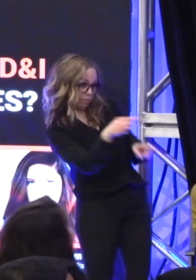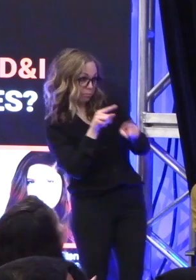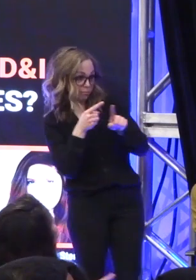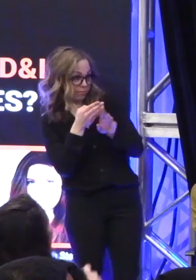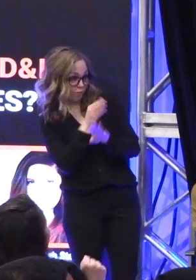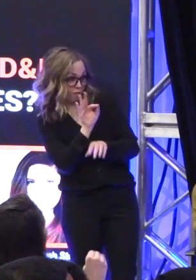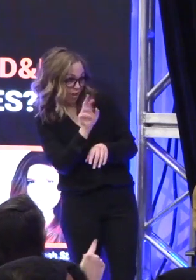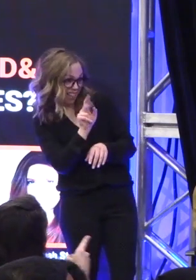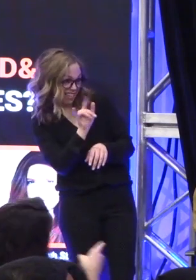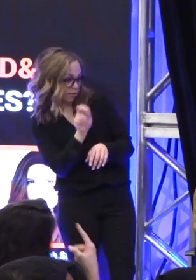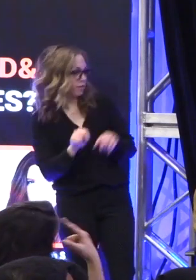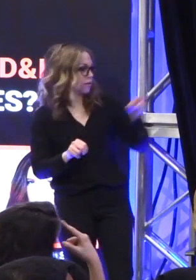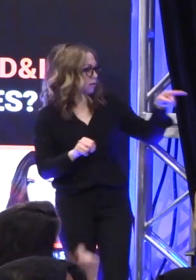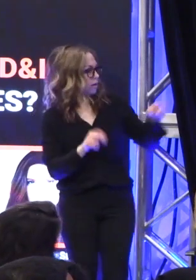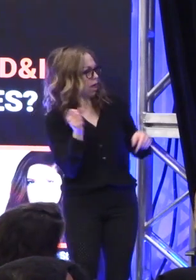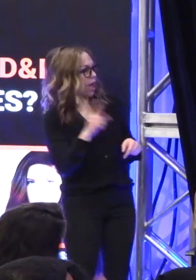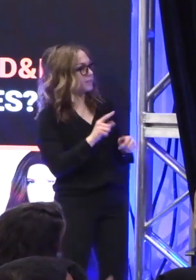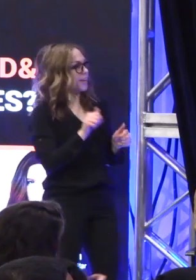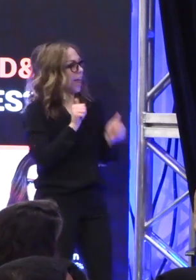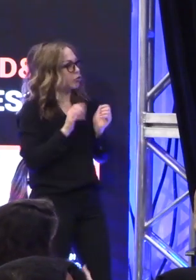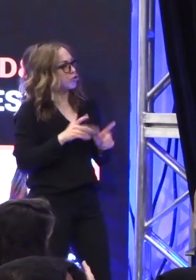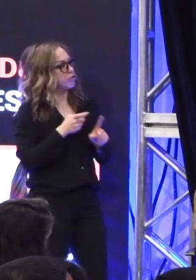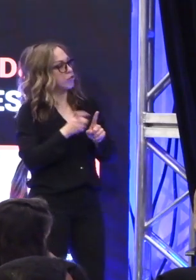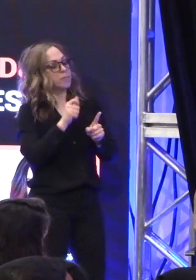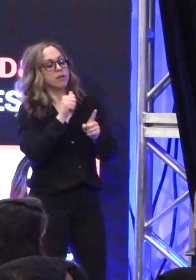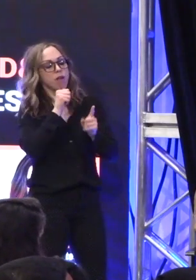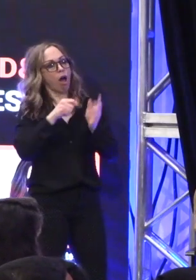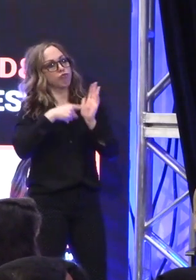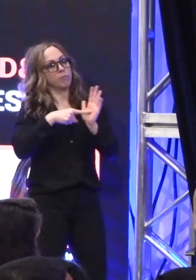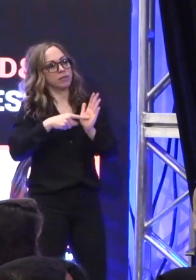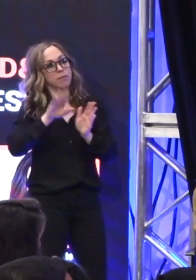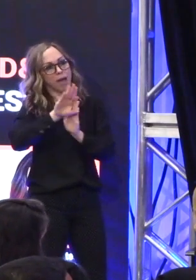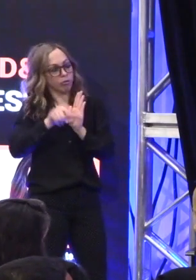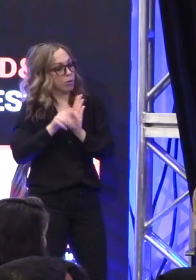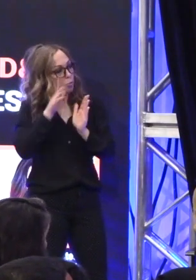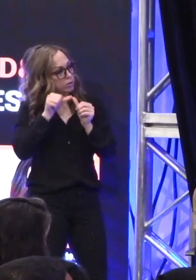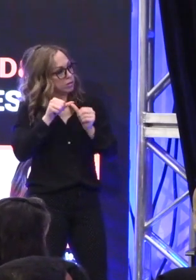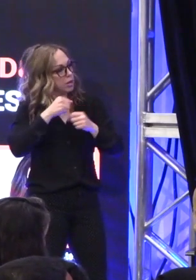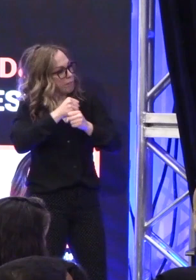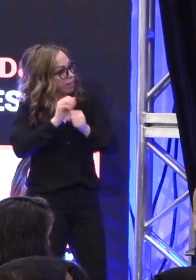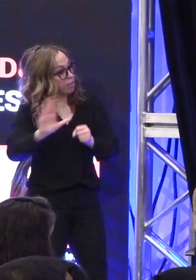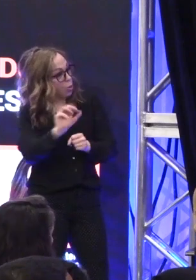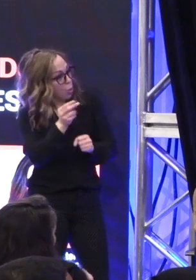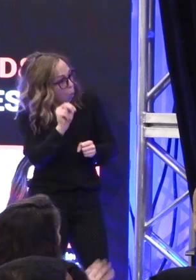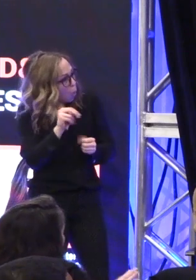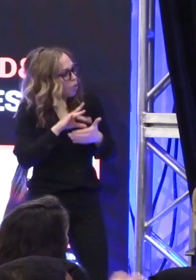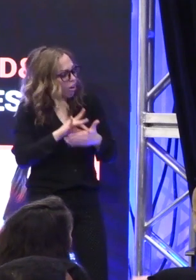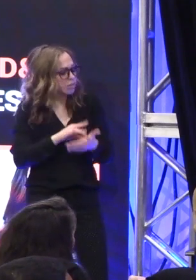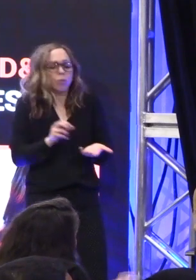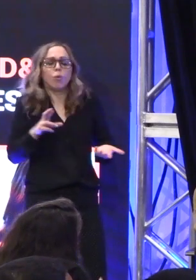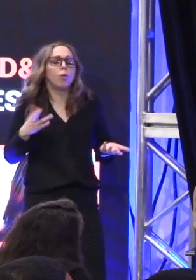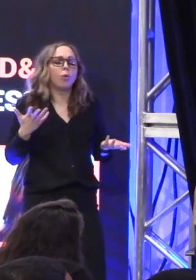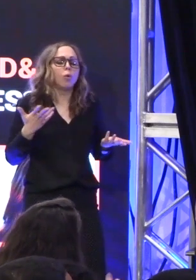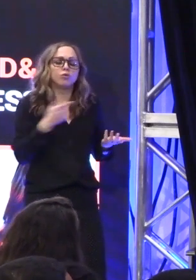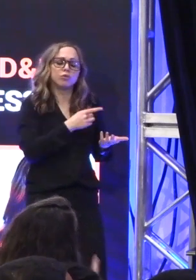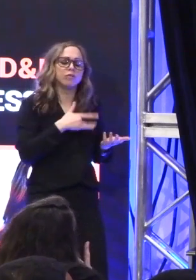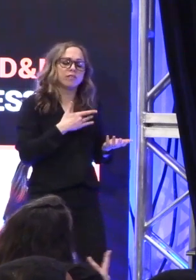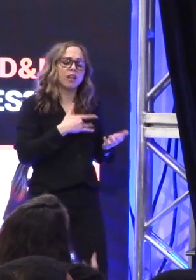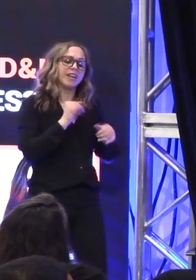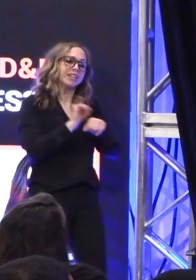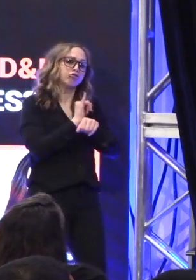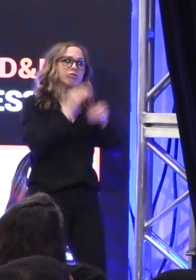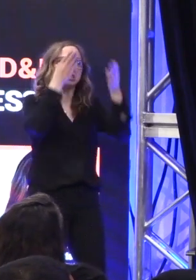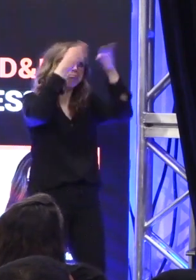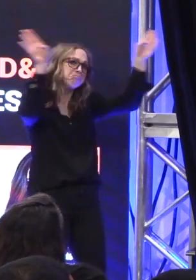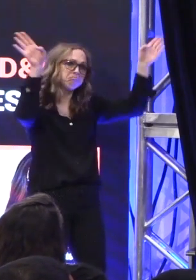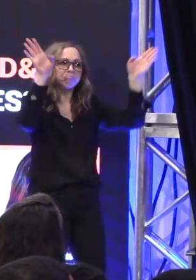So do you think actors from underrepresented backgrounds are going to need to continue to create their own content, or are you seeing the industry